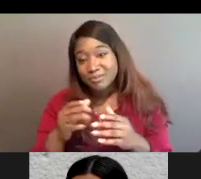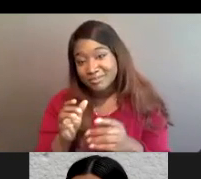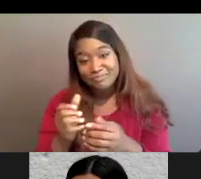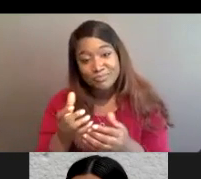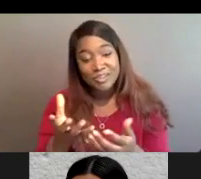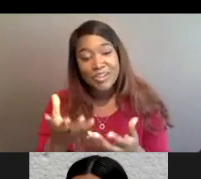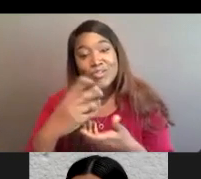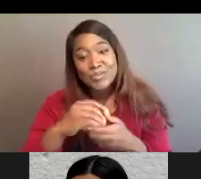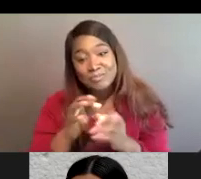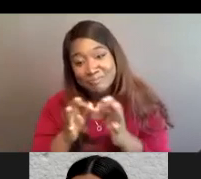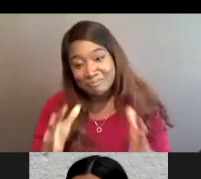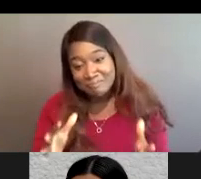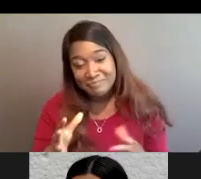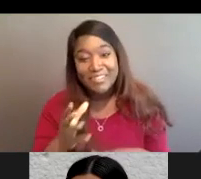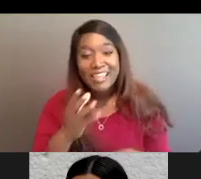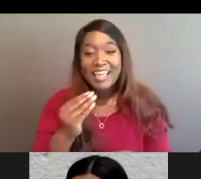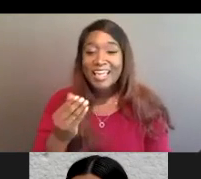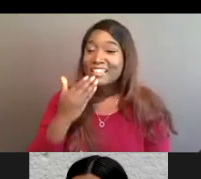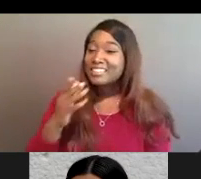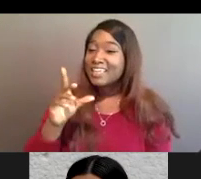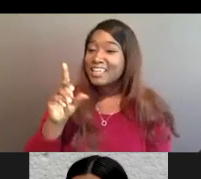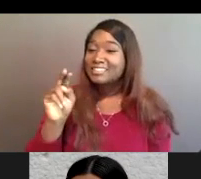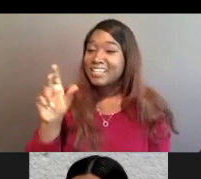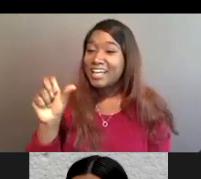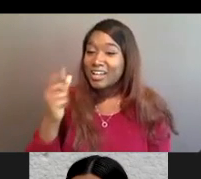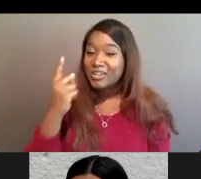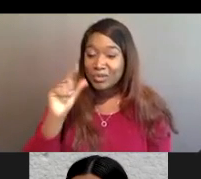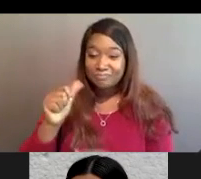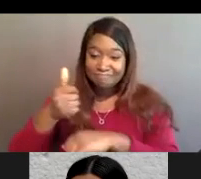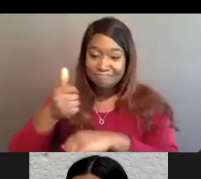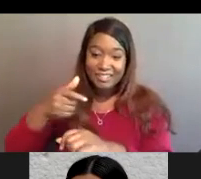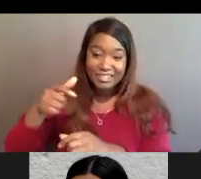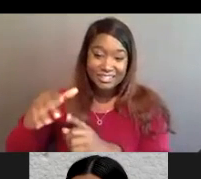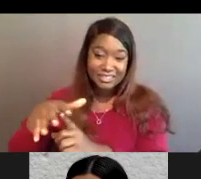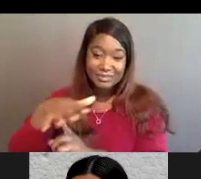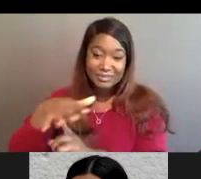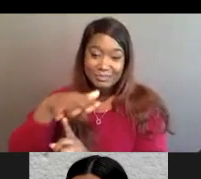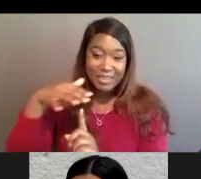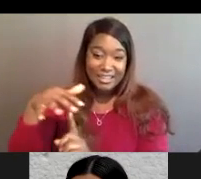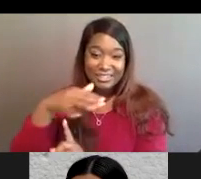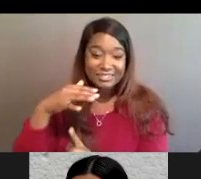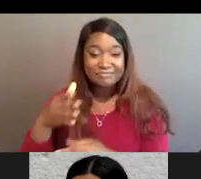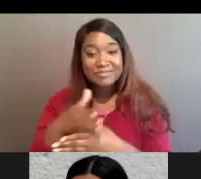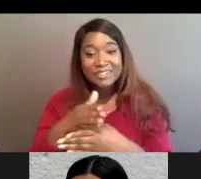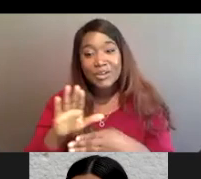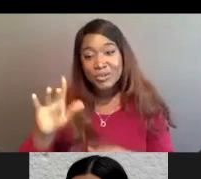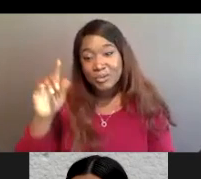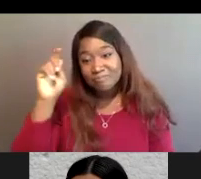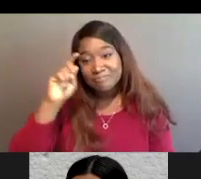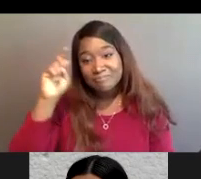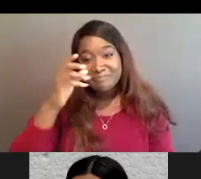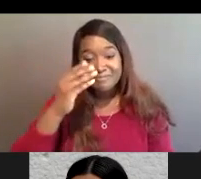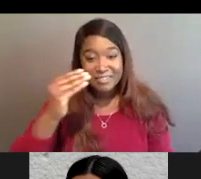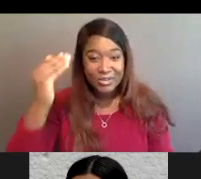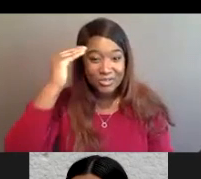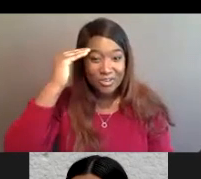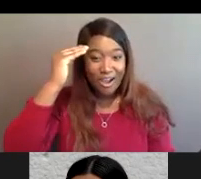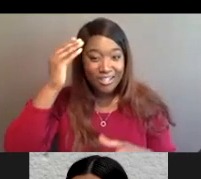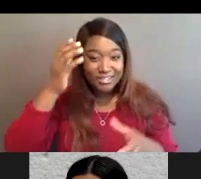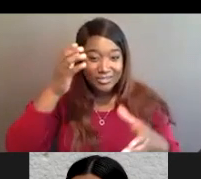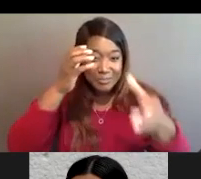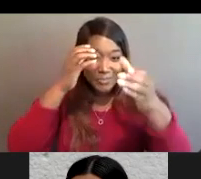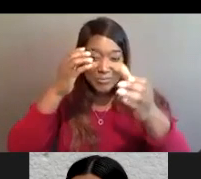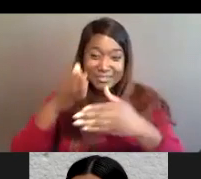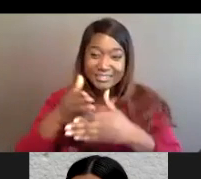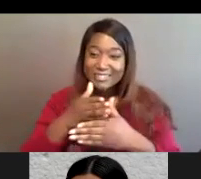Donna for creating the space and sharing your wisdom and your knowledges. It's been amazing to get to know you as we've been creating this